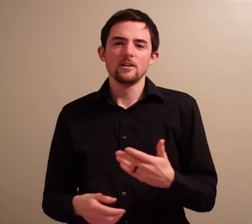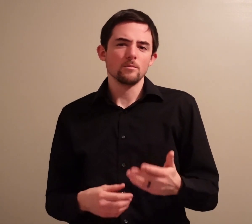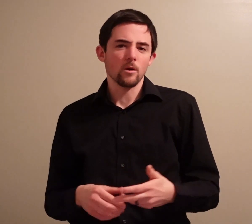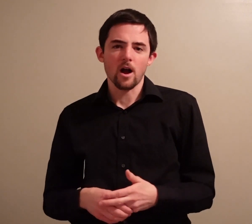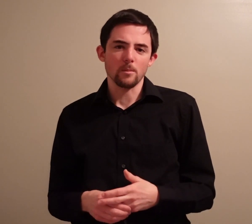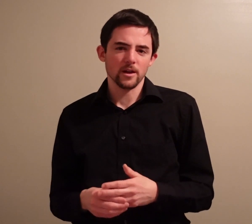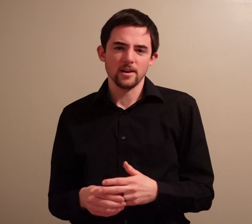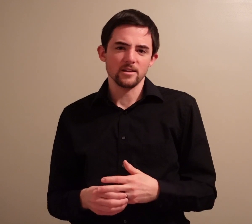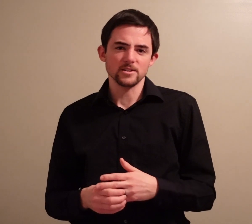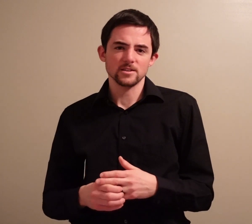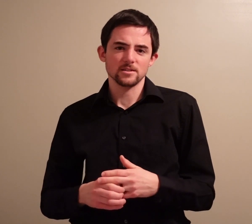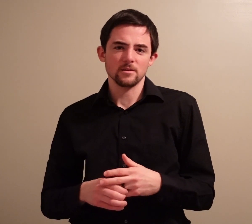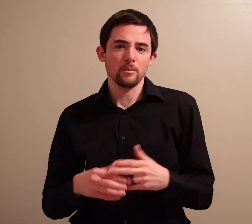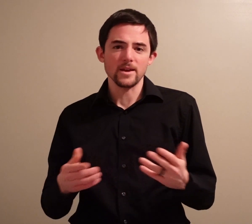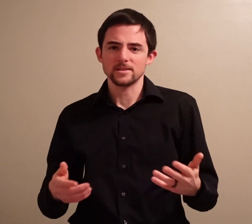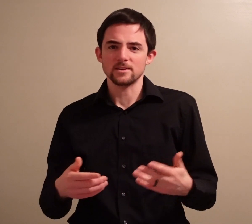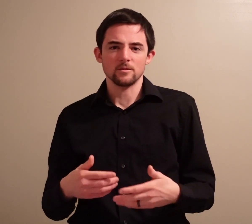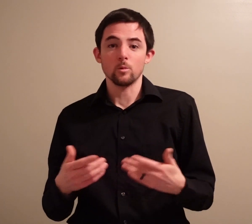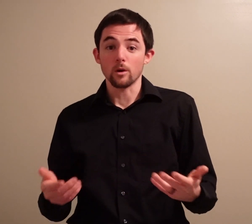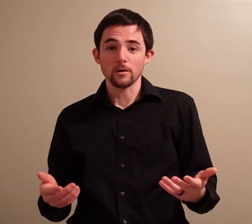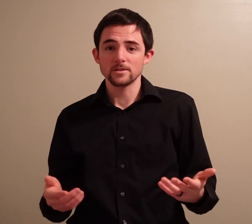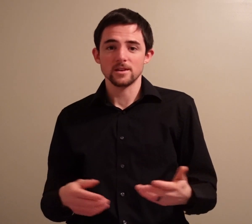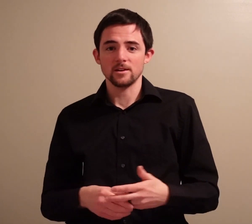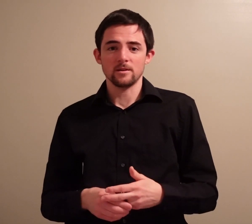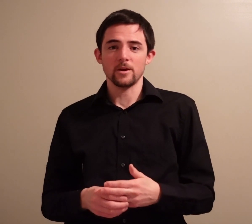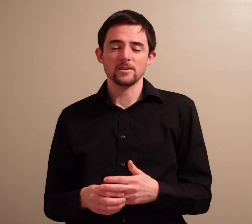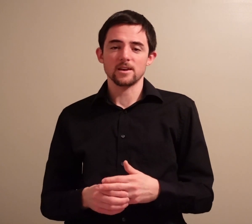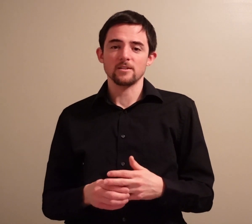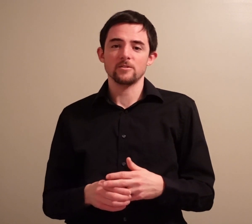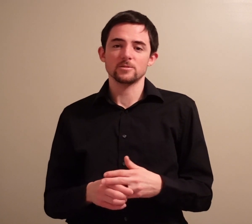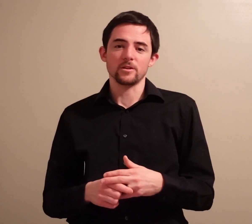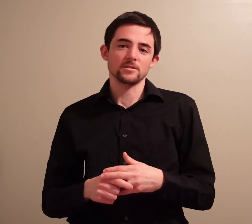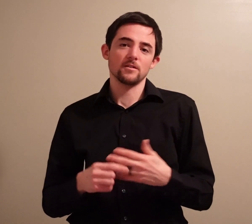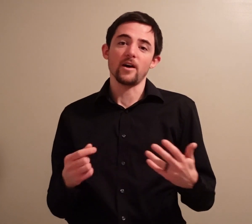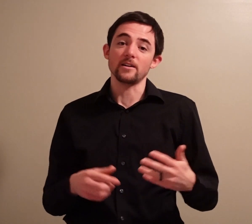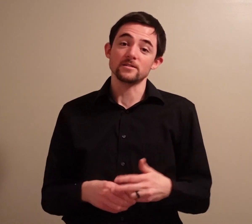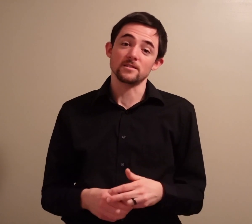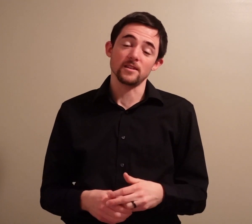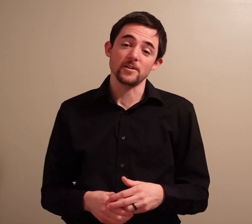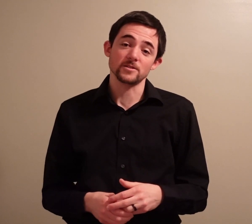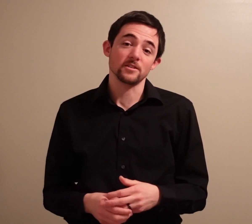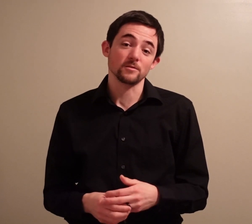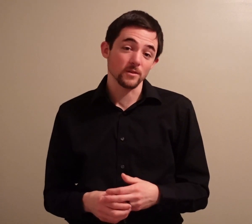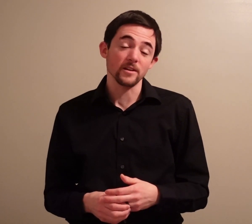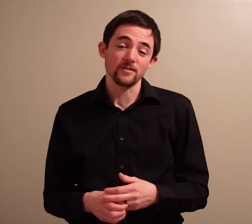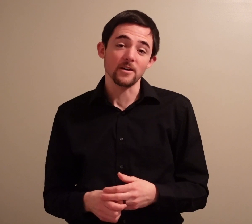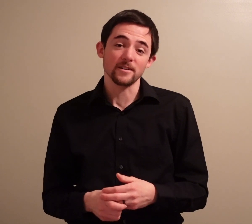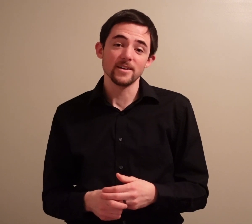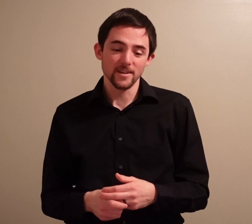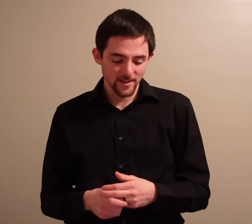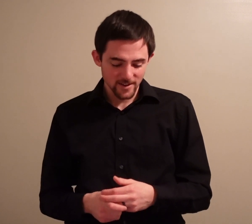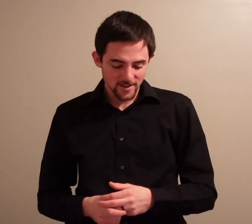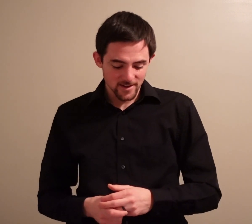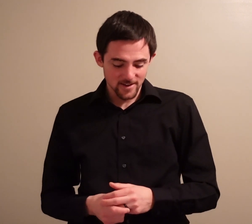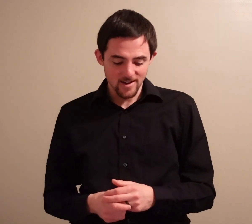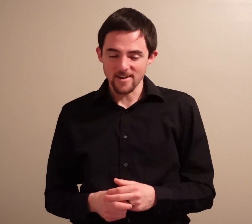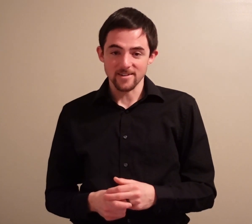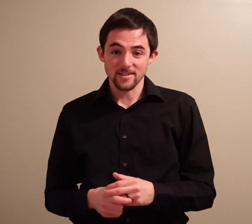more complicated than just basic words in American Sign Language, but they're so vital to the language, and they're really fun. All right, that